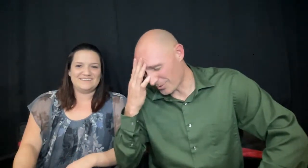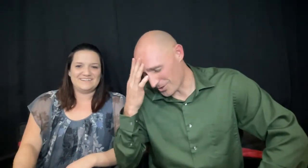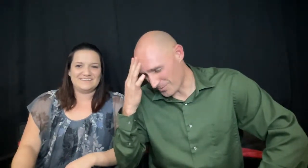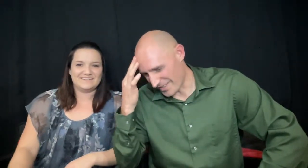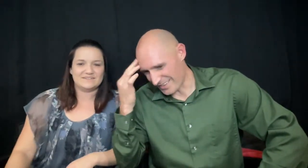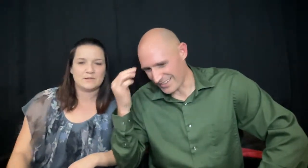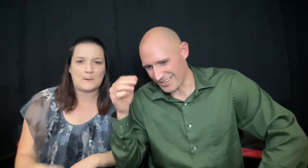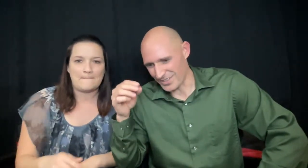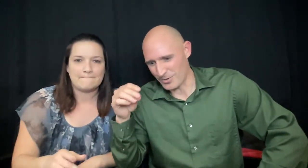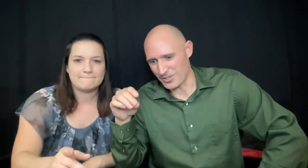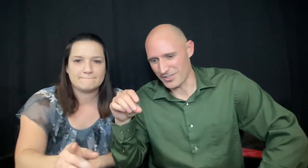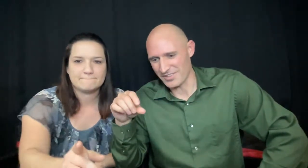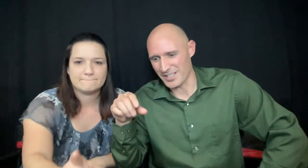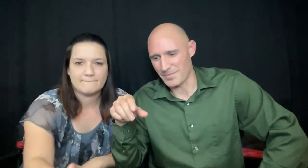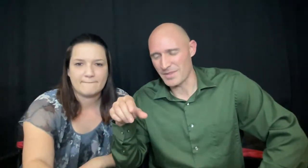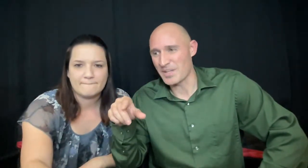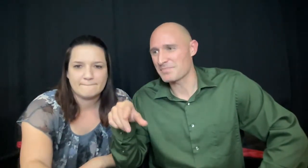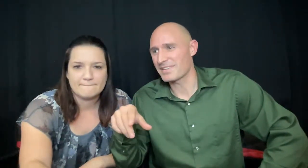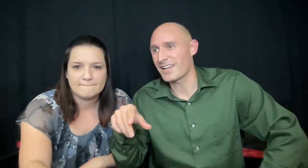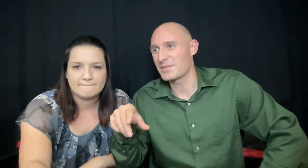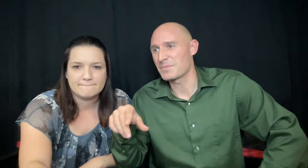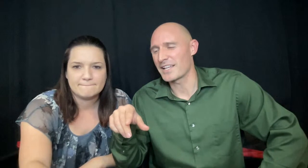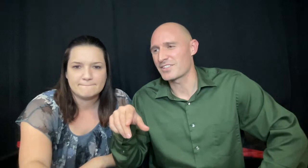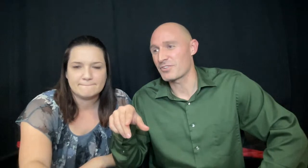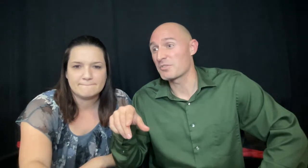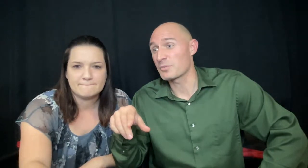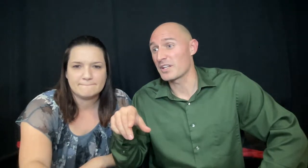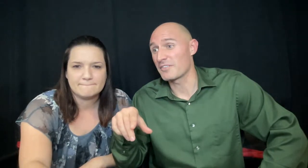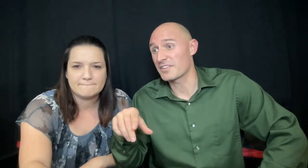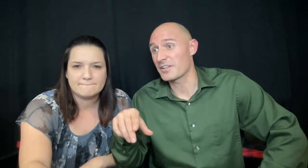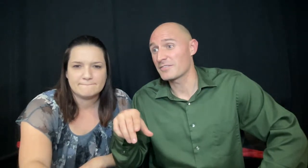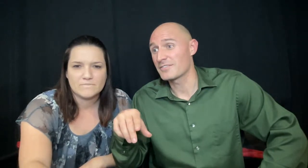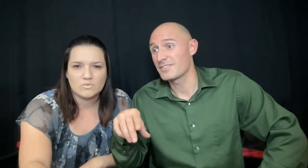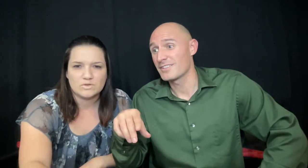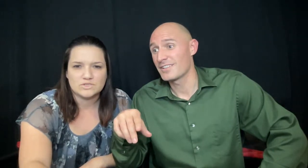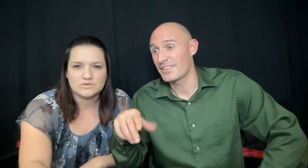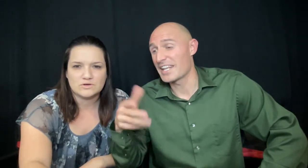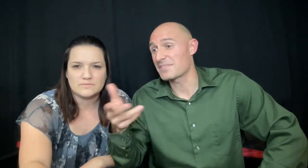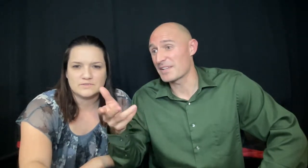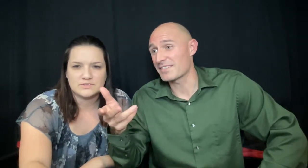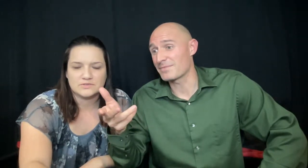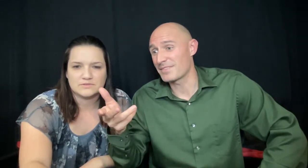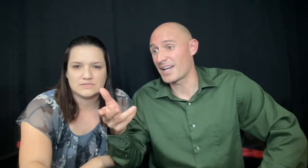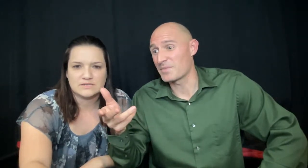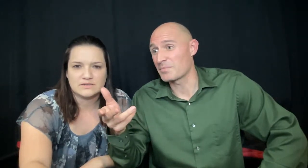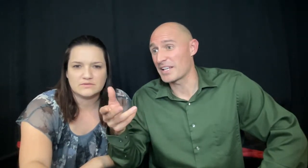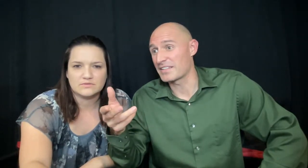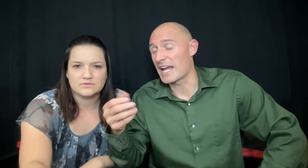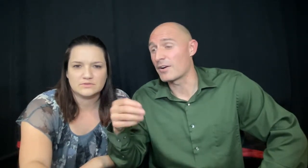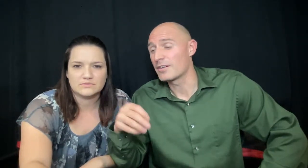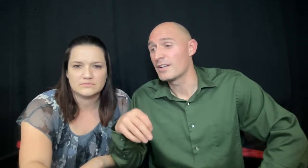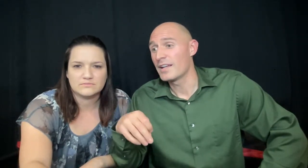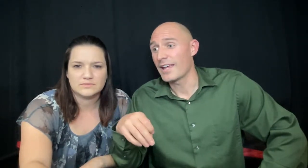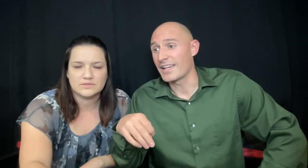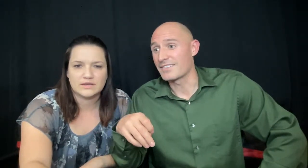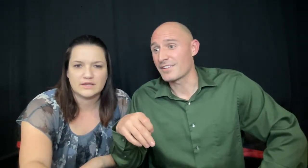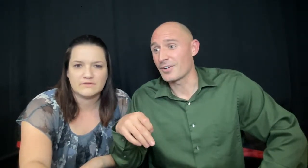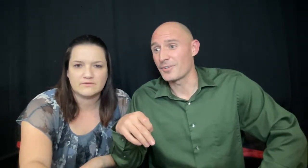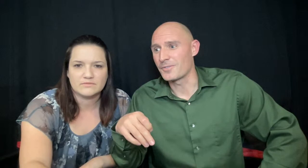quote, but the quote goes, the best time to plant the tree was 20 years ago. The next best time is to plant it now. And so